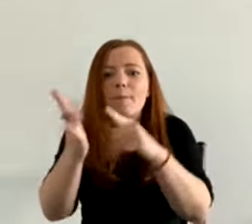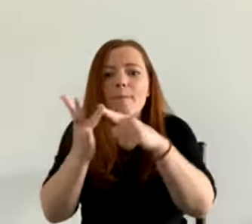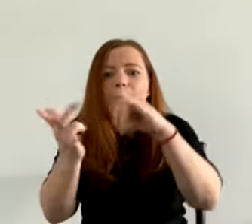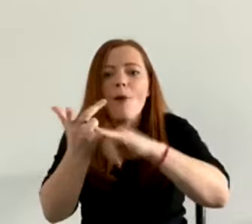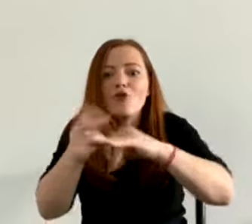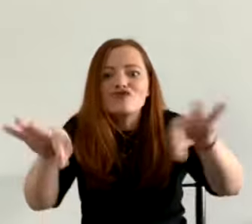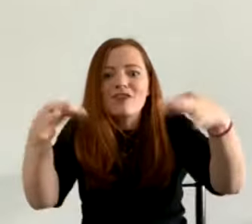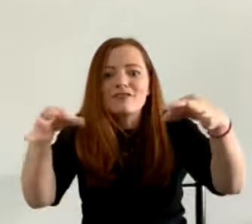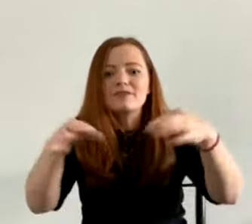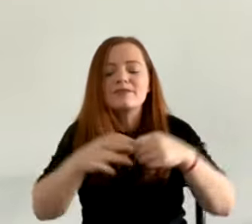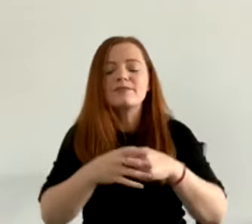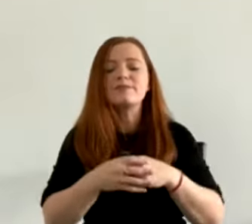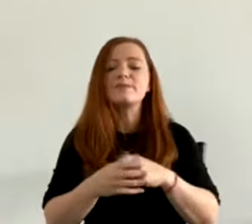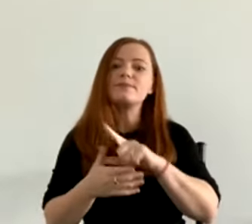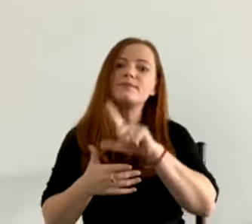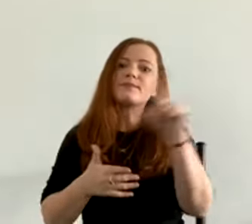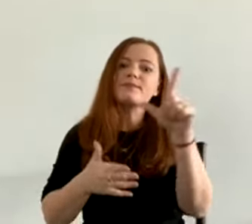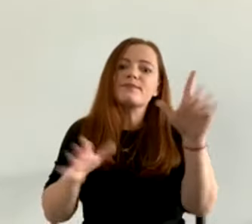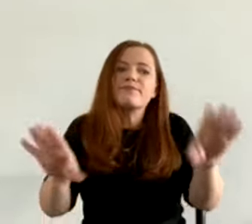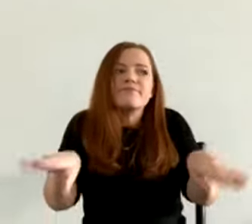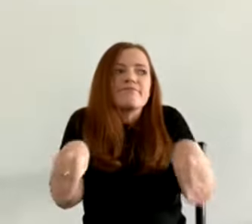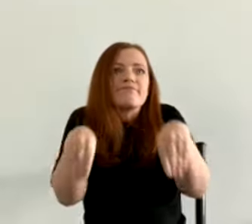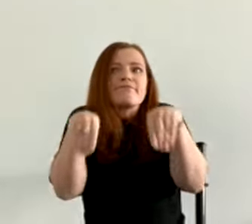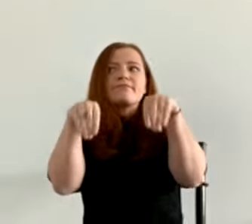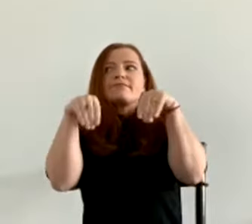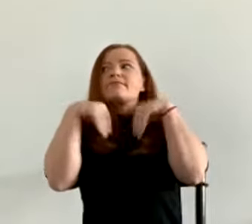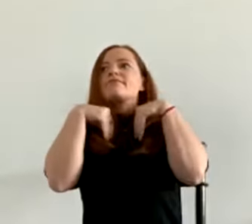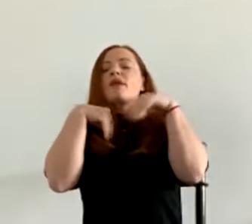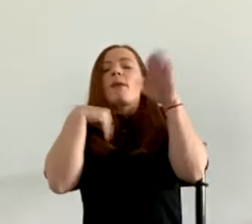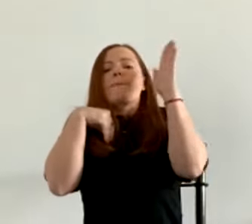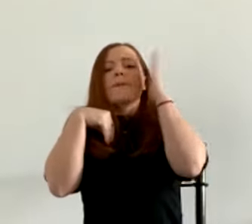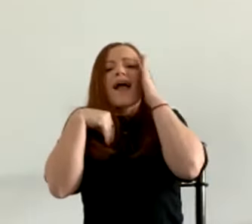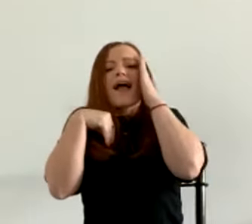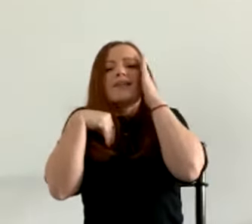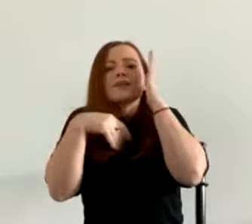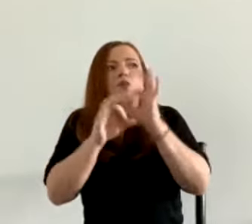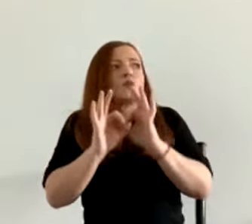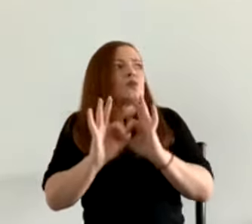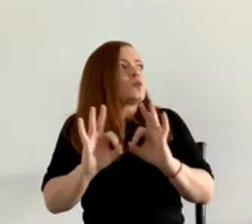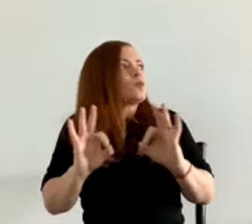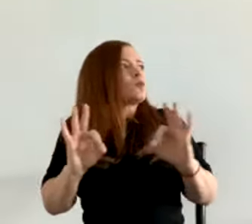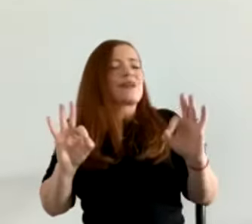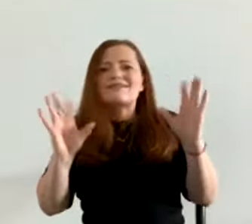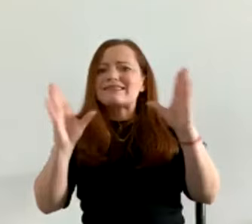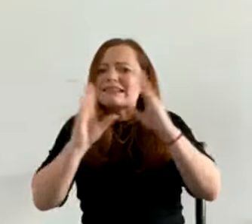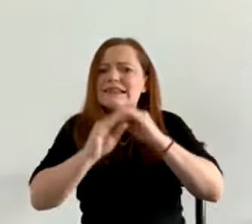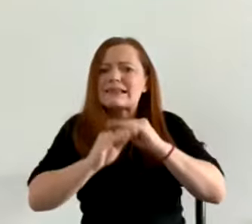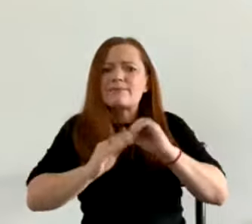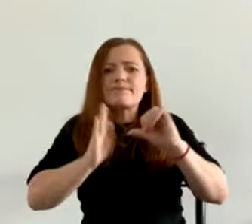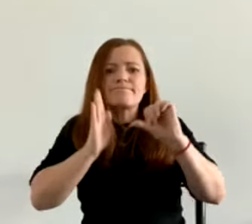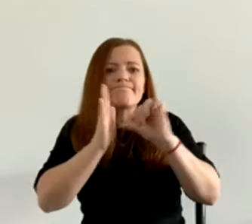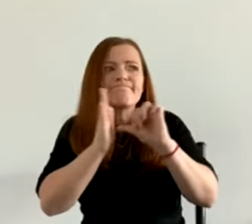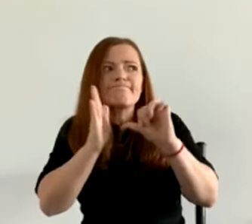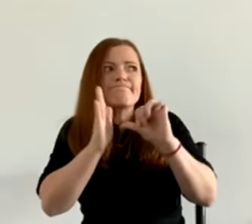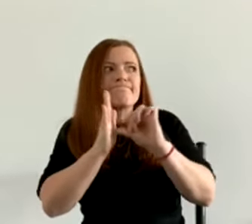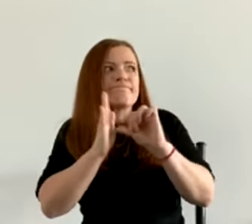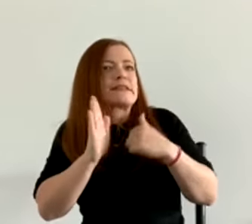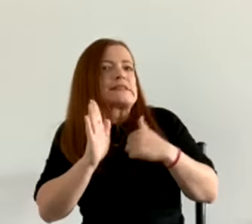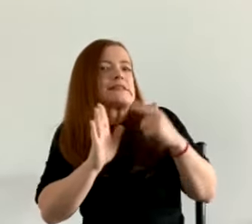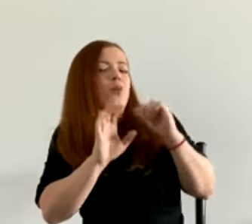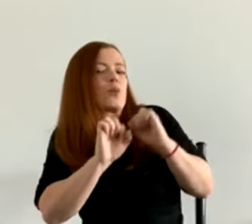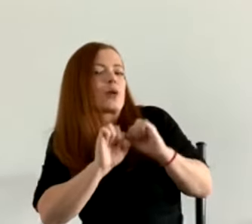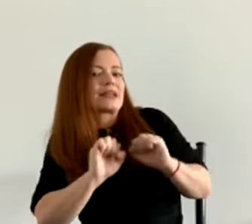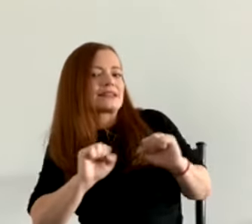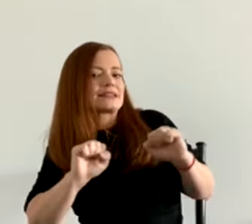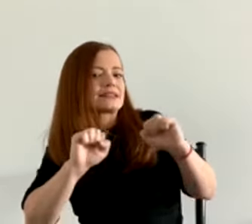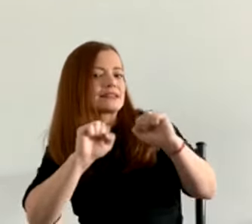when everything is silent, when sleep is far away, I wait, I wait,